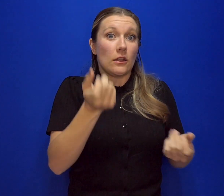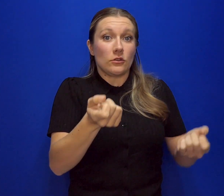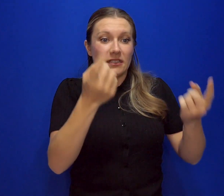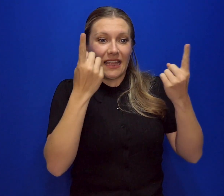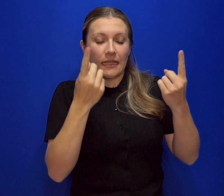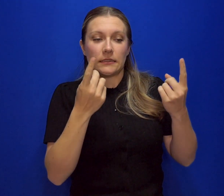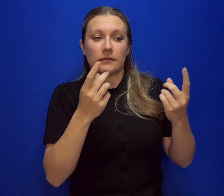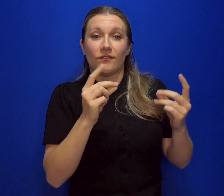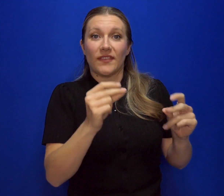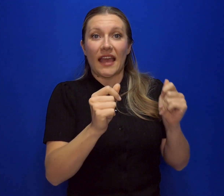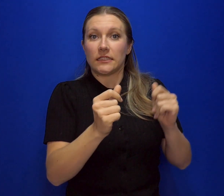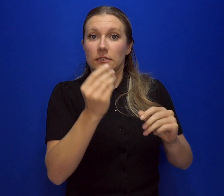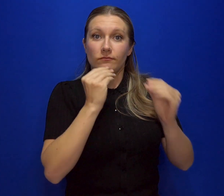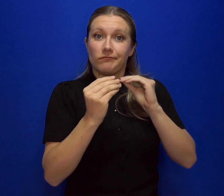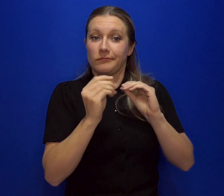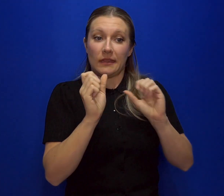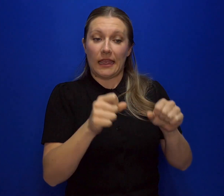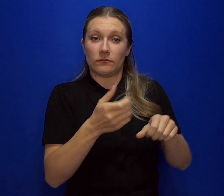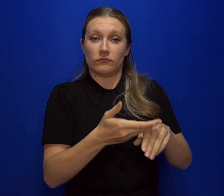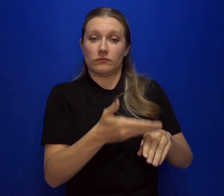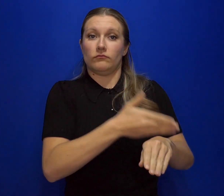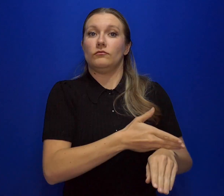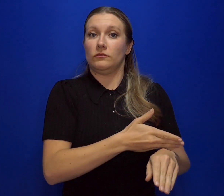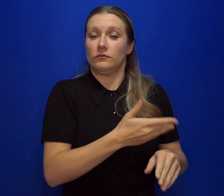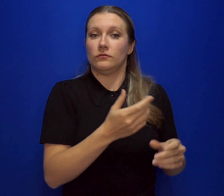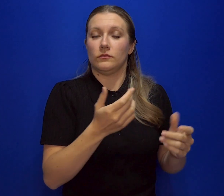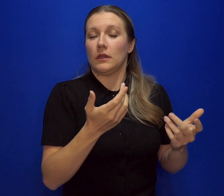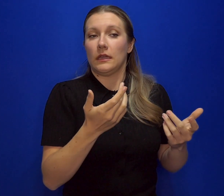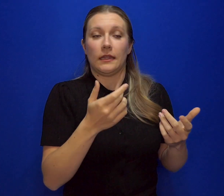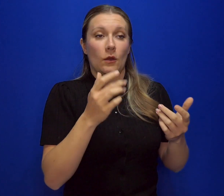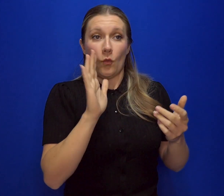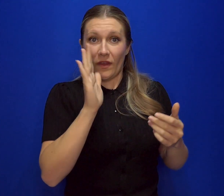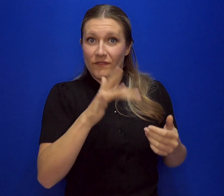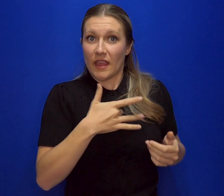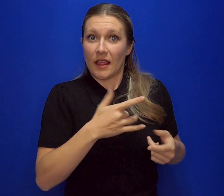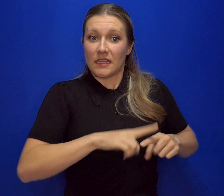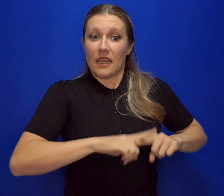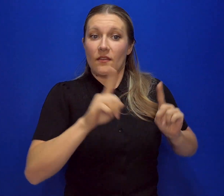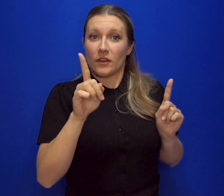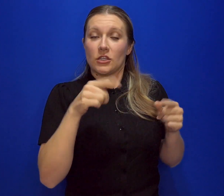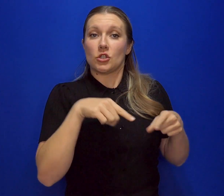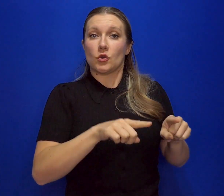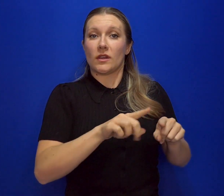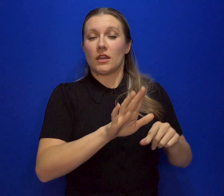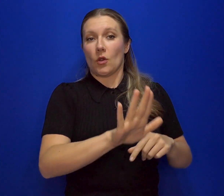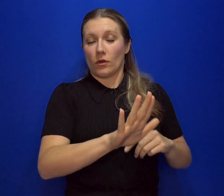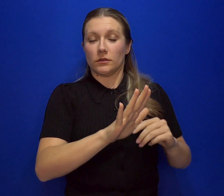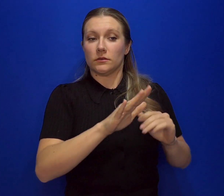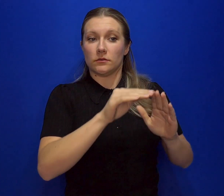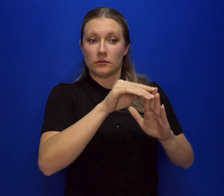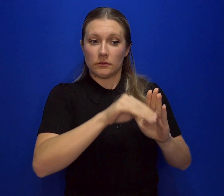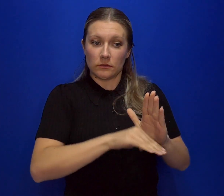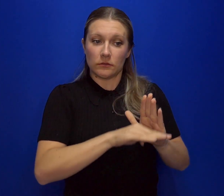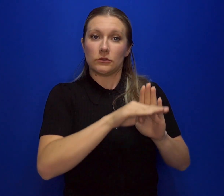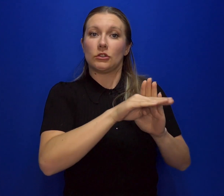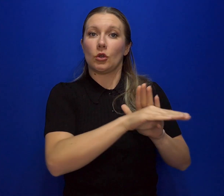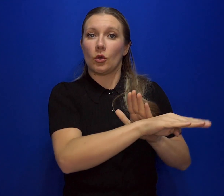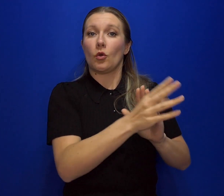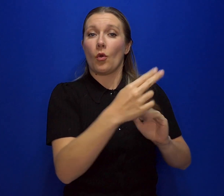how quickly it could be treated, how it would feel different once my blood sugar was normalized again. Right. So, I